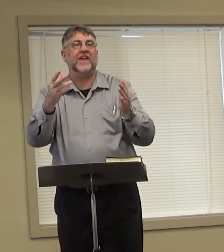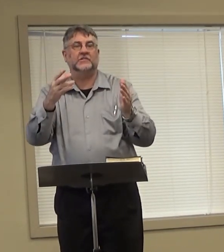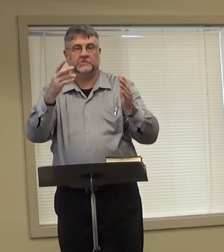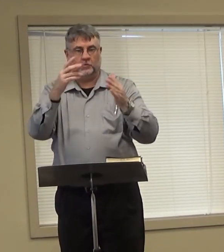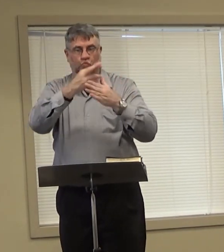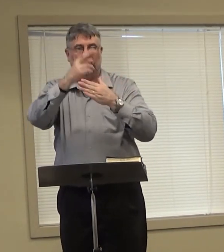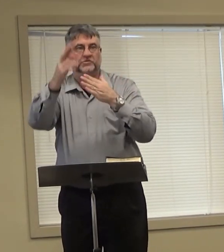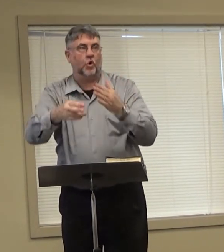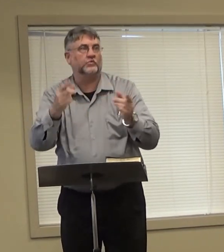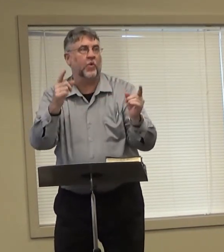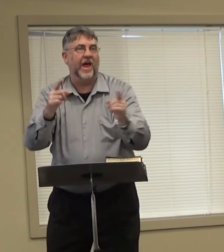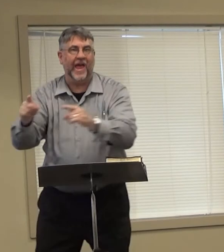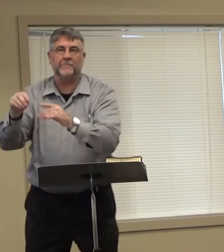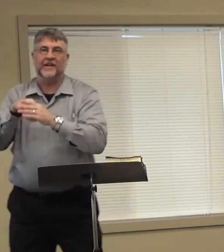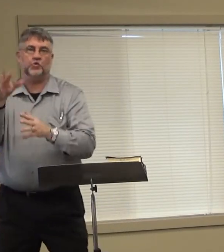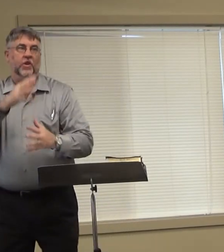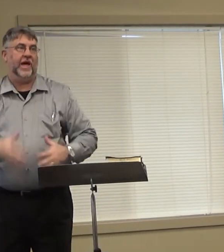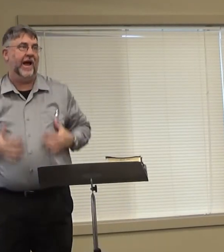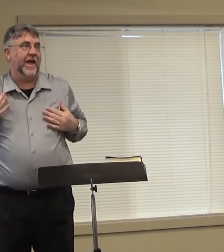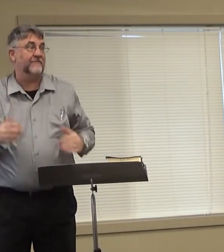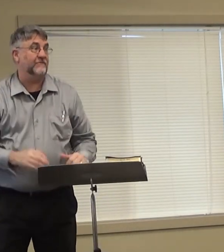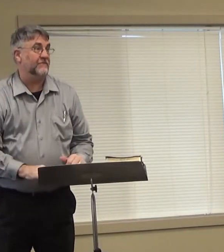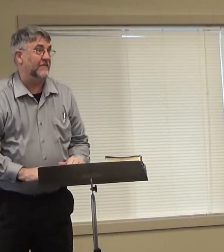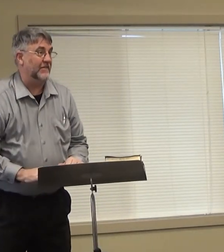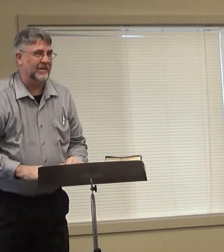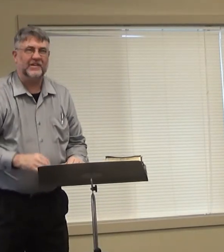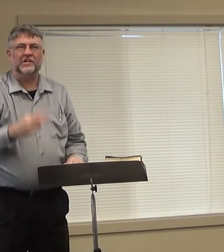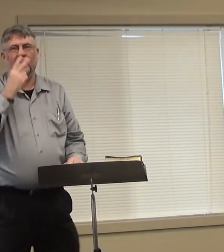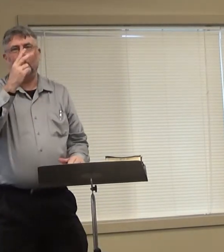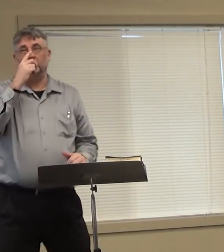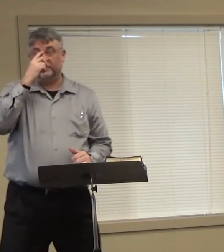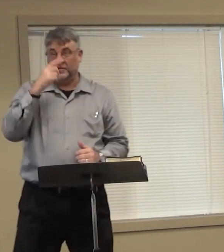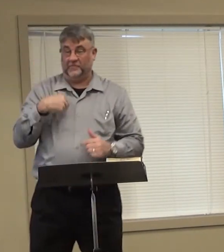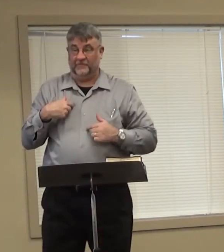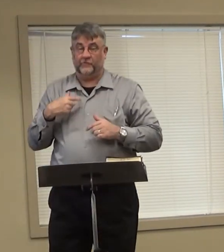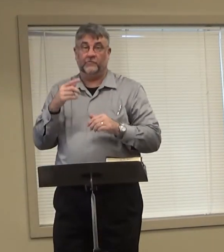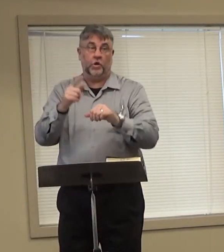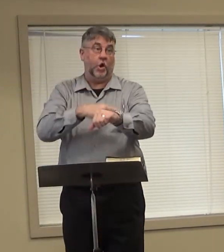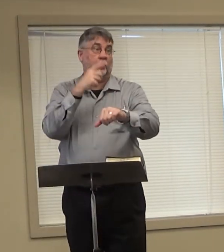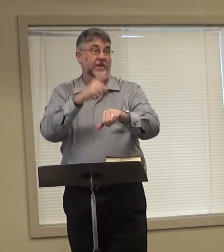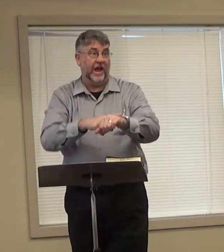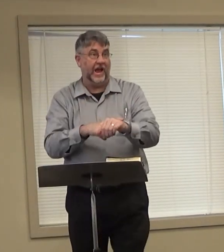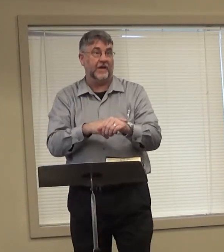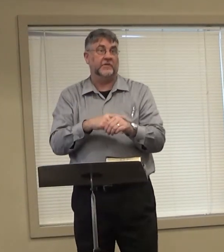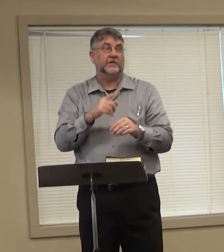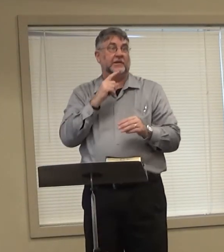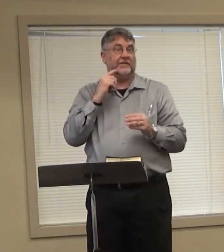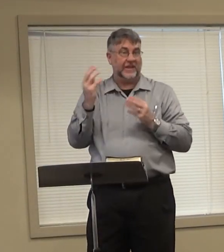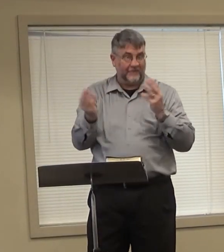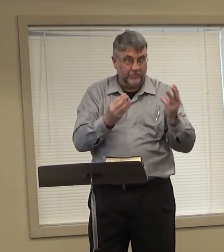the power of God. God is doing great things in our lives.